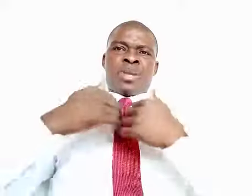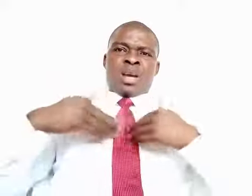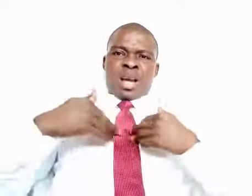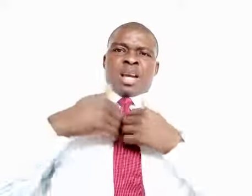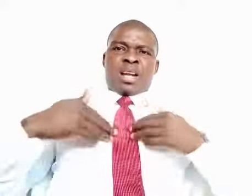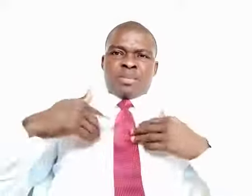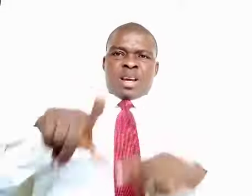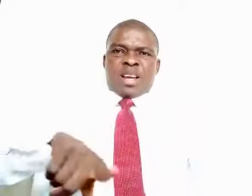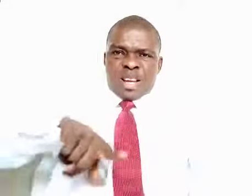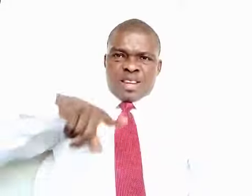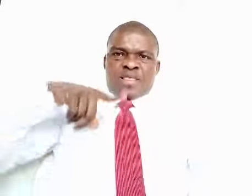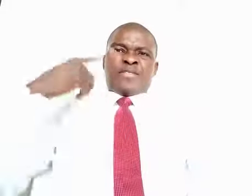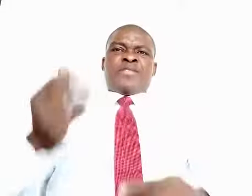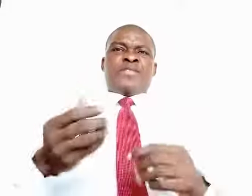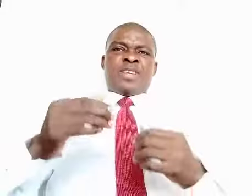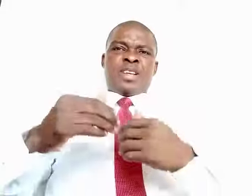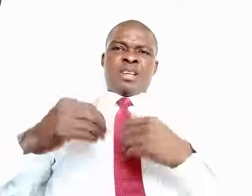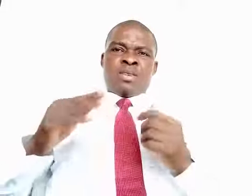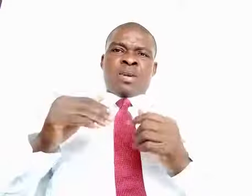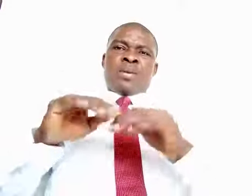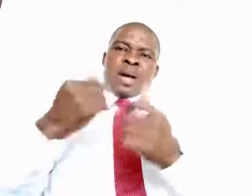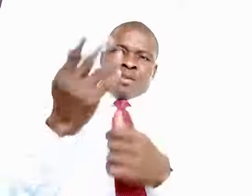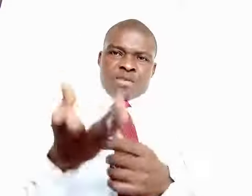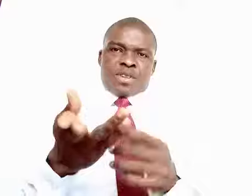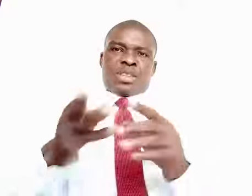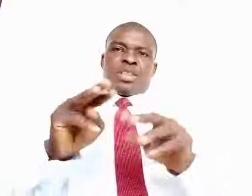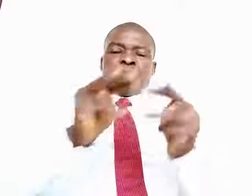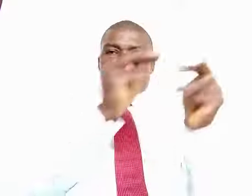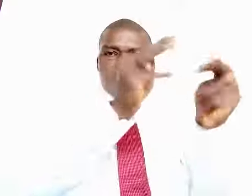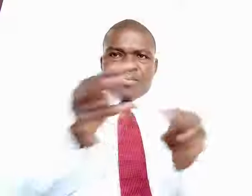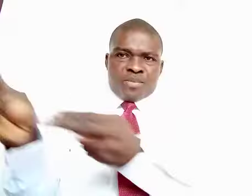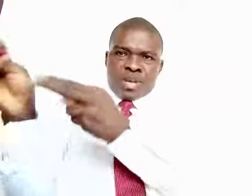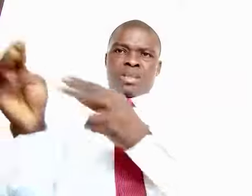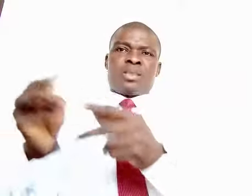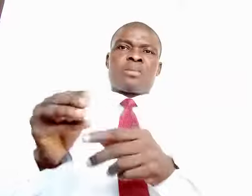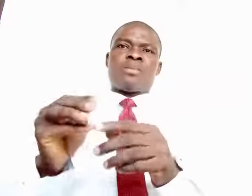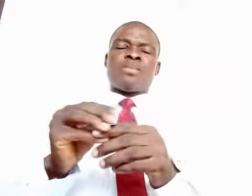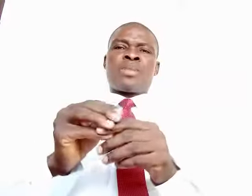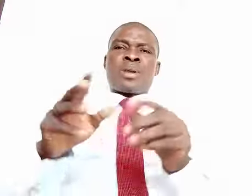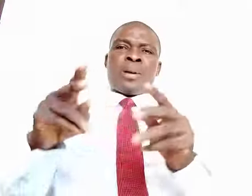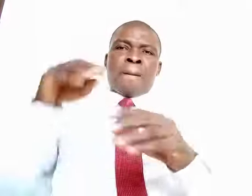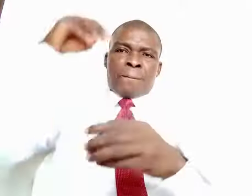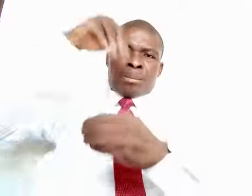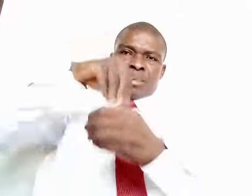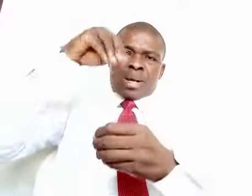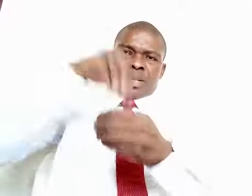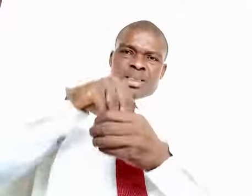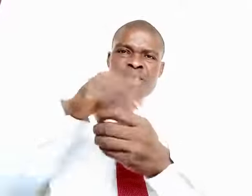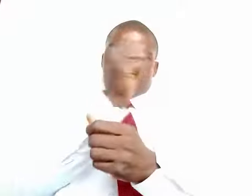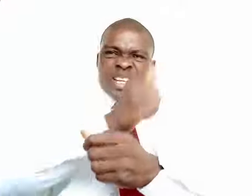organisms characterized by voluntary movements. Plants, a living